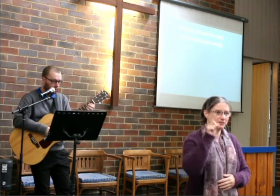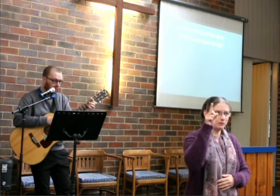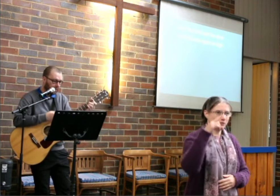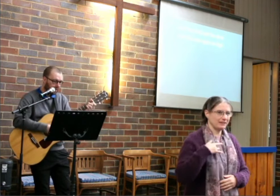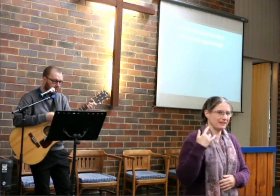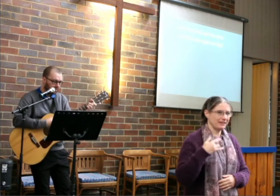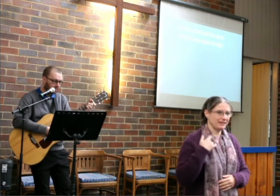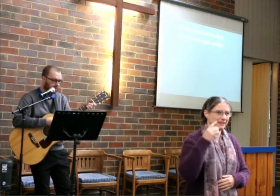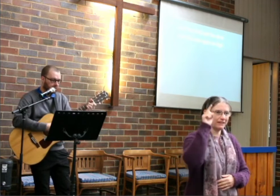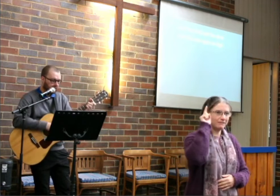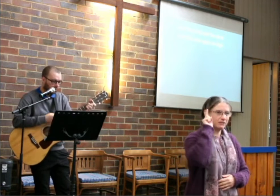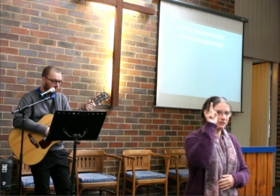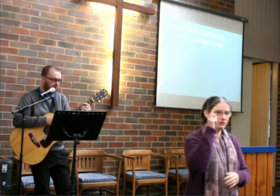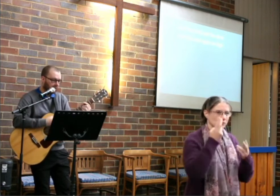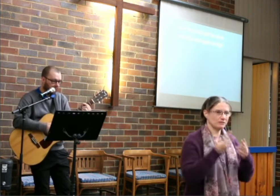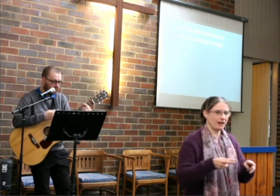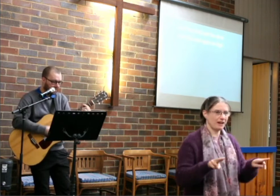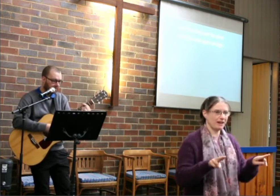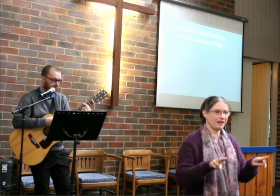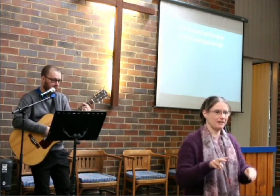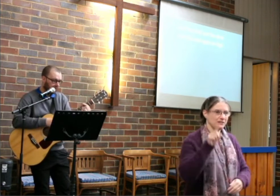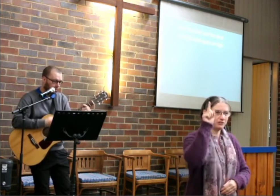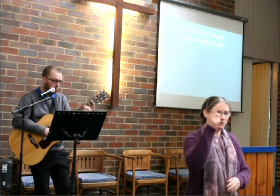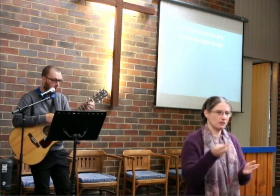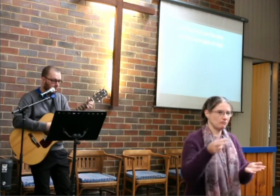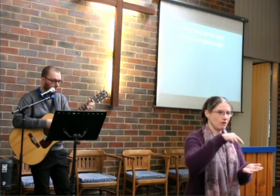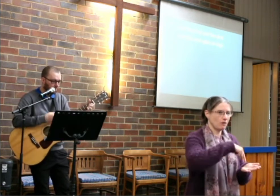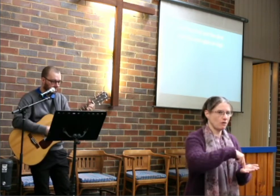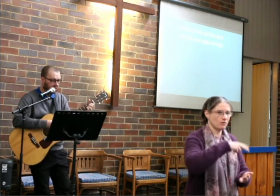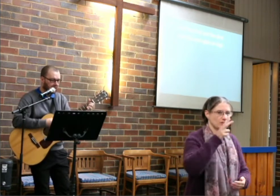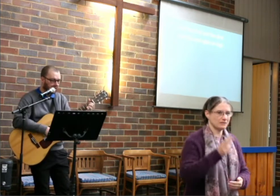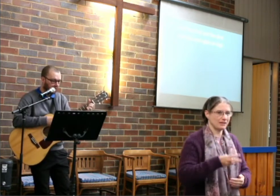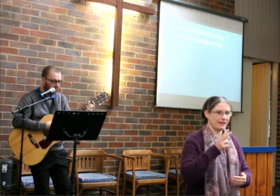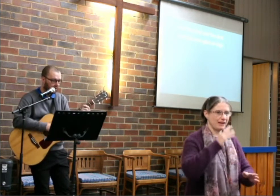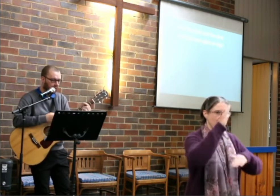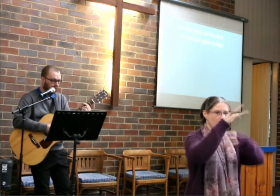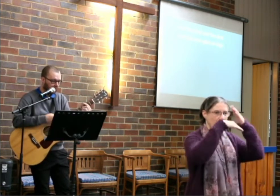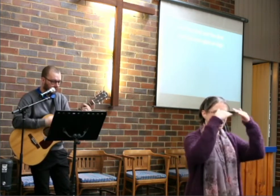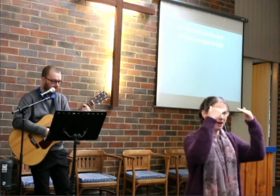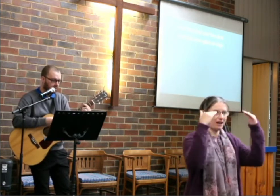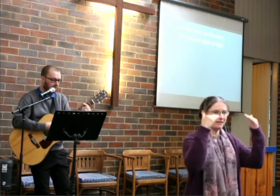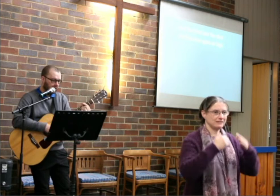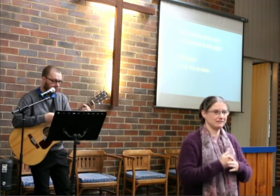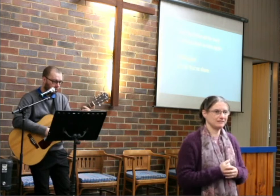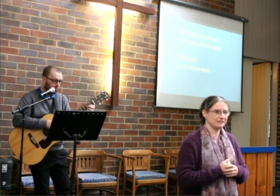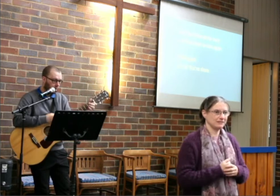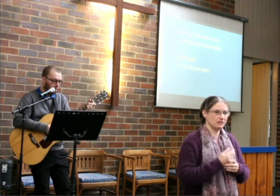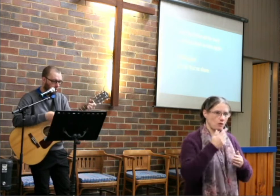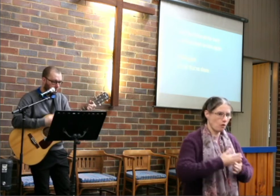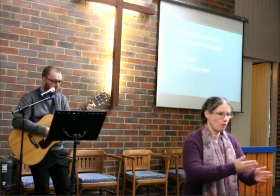And you lived, and you died, and you rose again on high, and